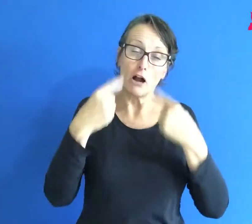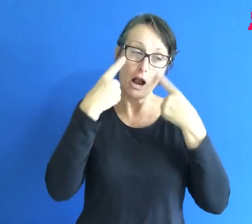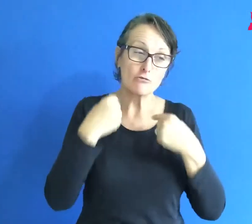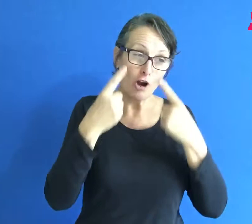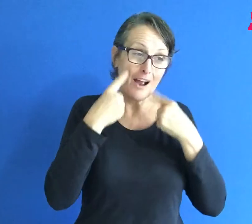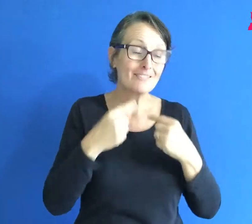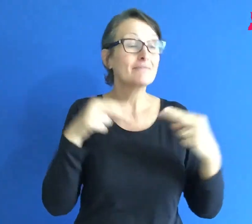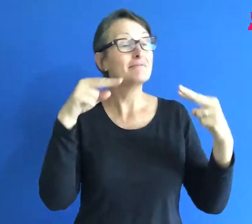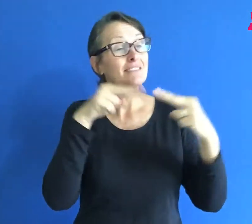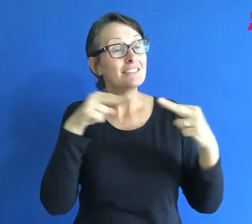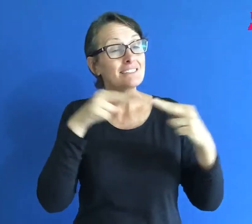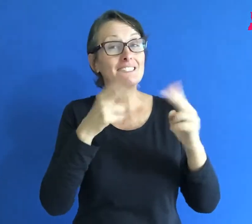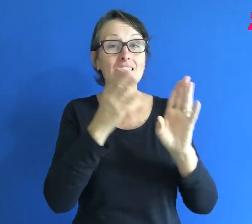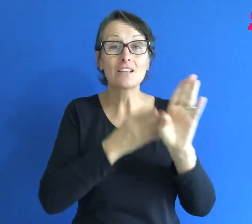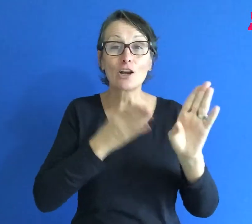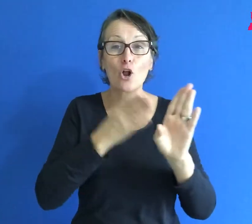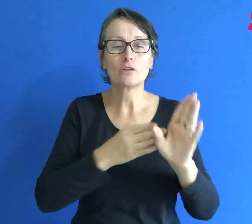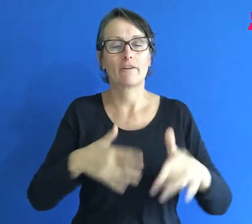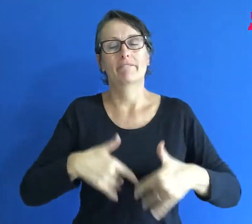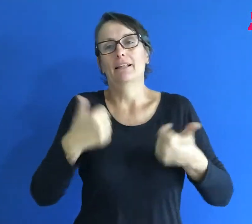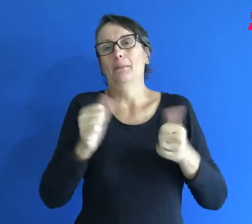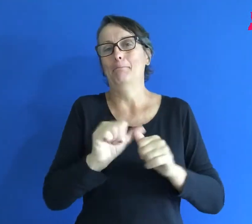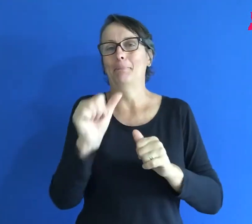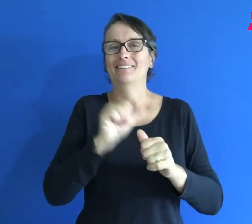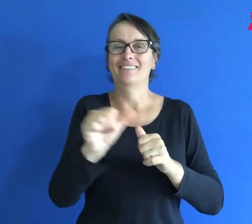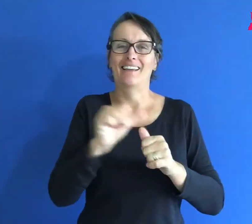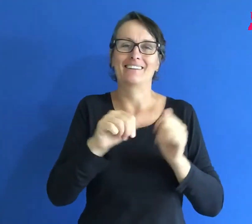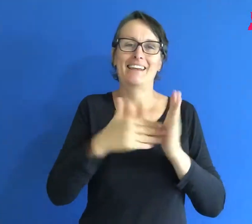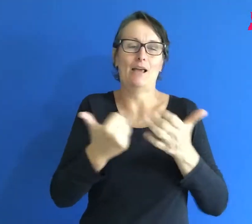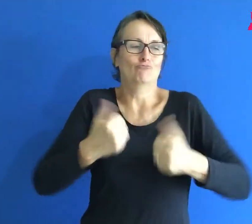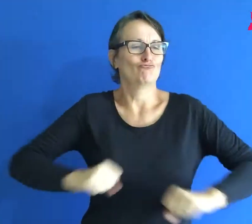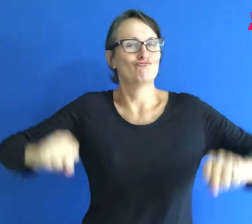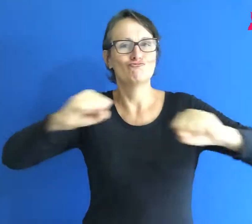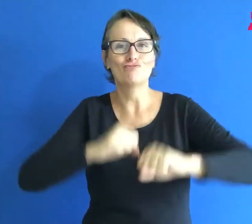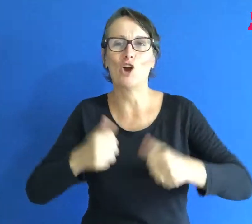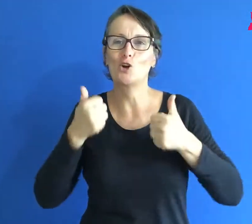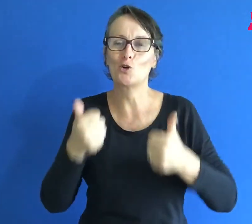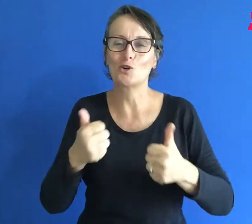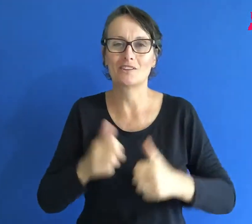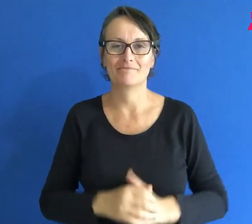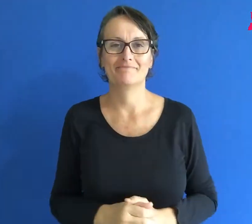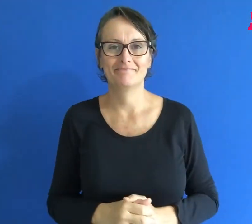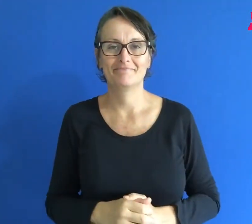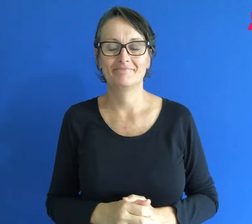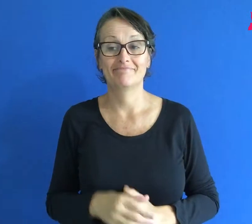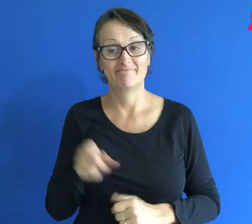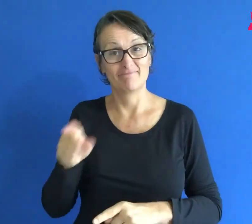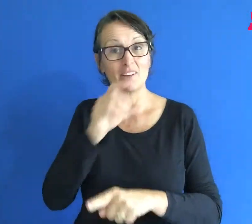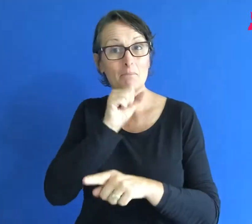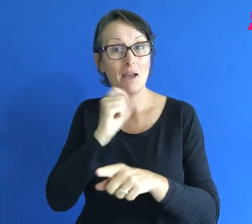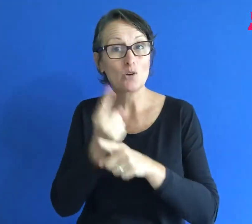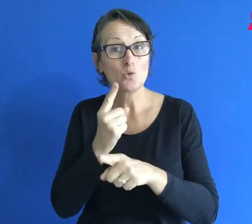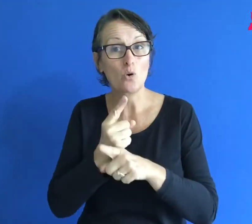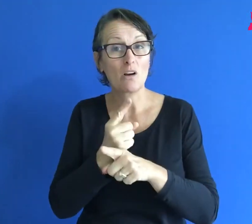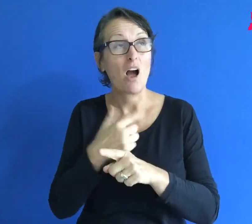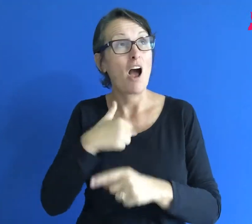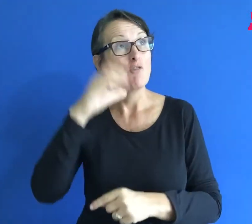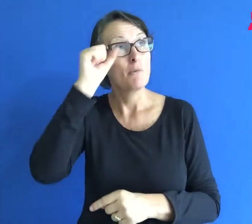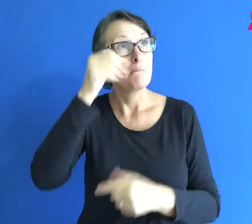with the psychologist complete, he was now all good. It got to about October. I remember we were up north,